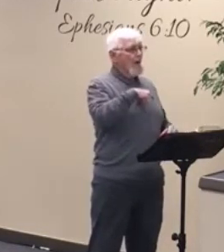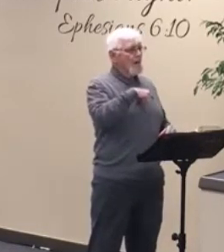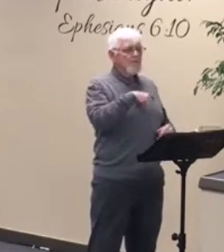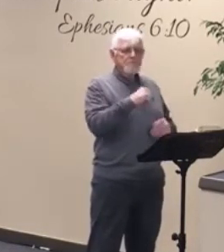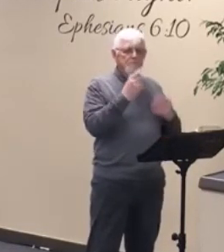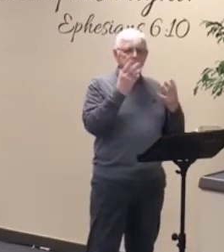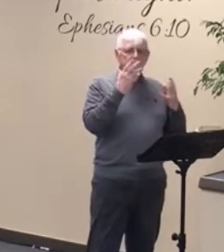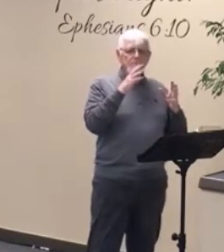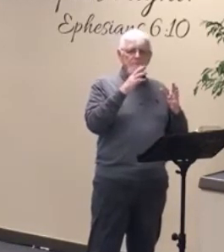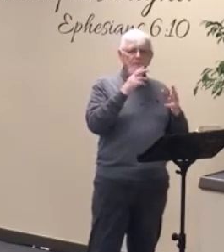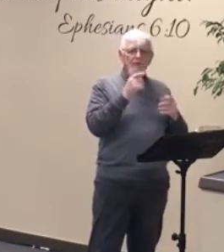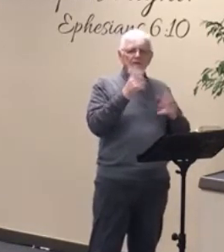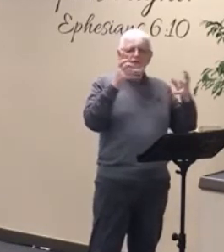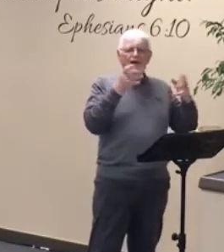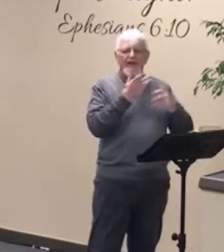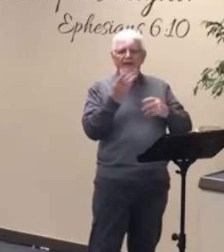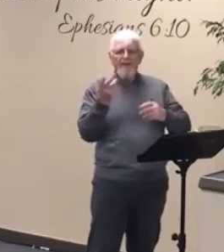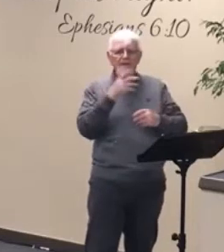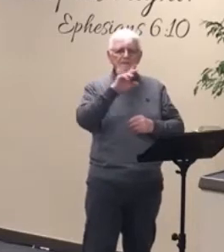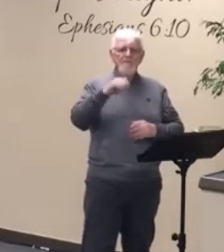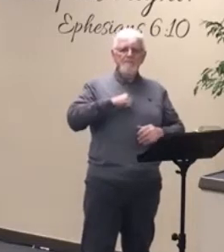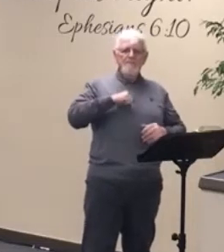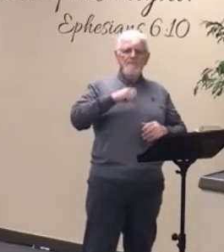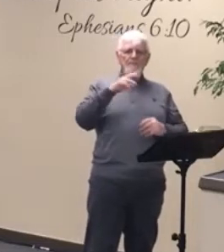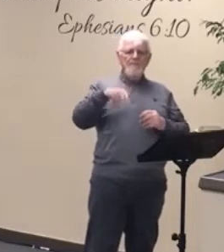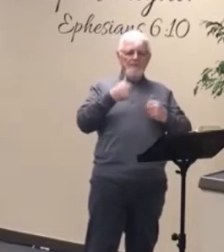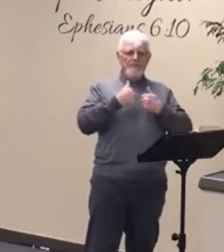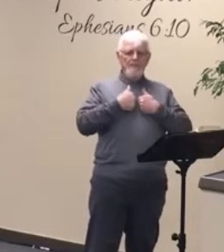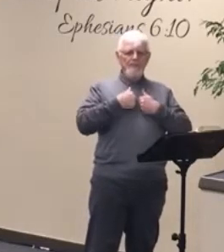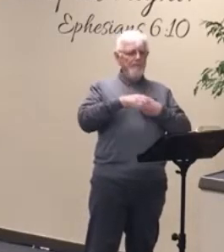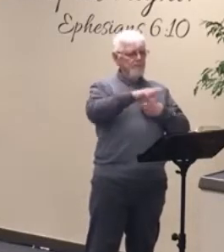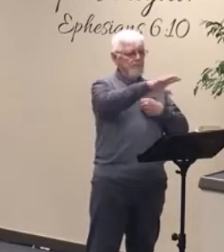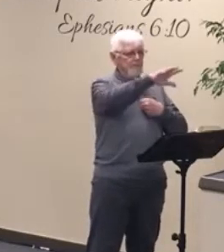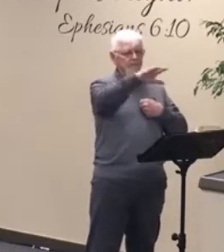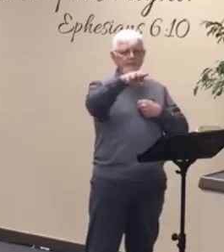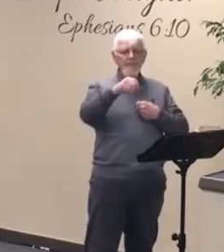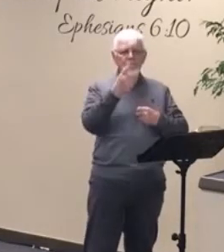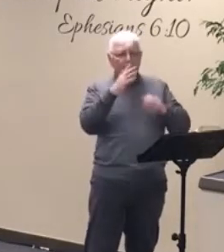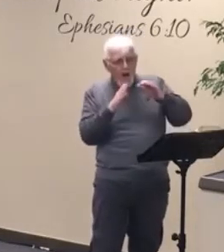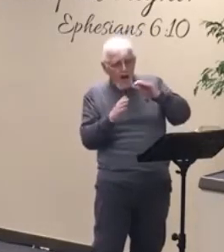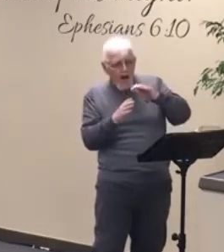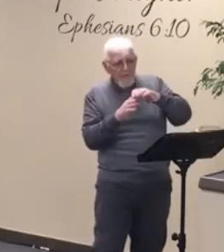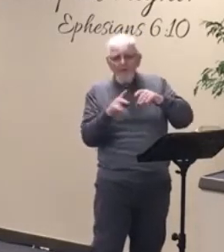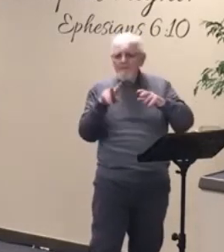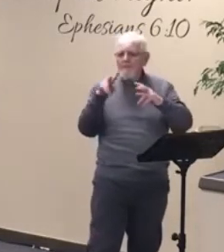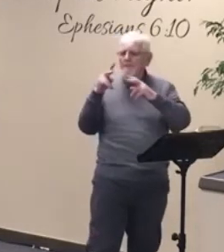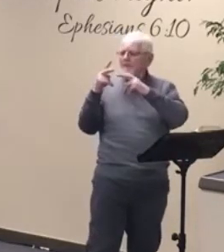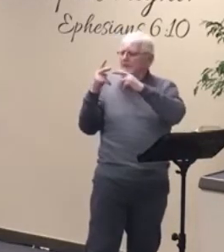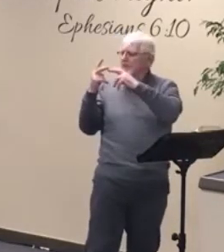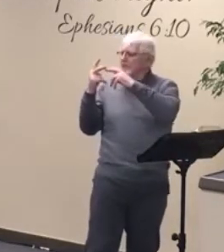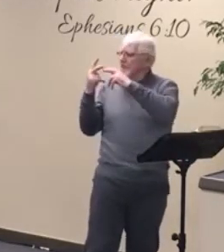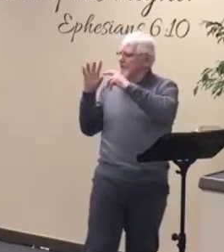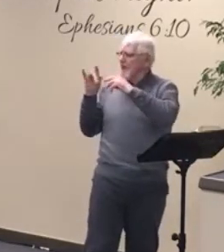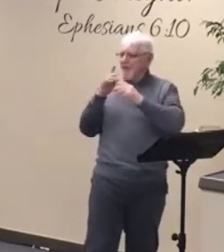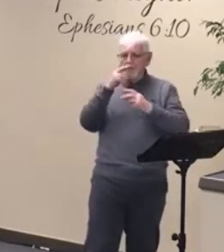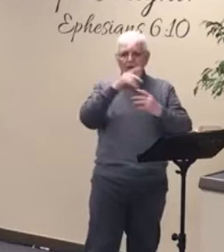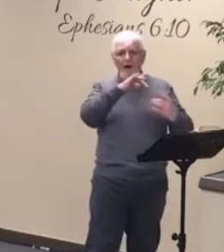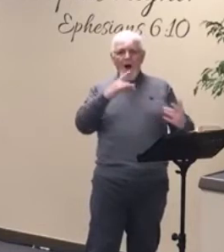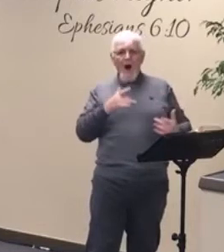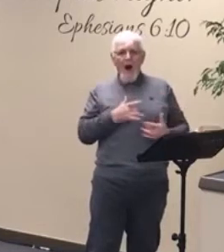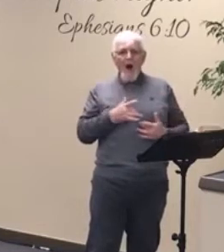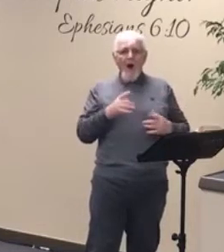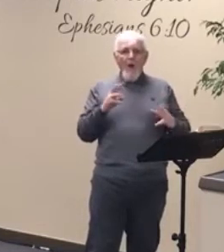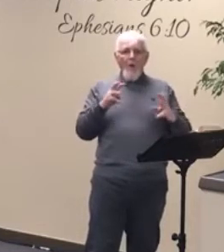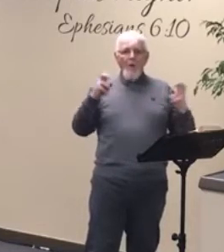he said, look at this great kingdom that I have created. And then after he was humbled, then he looked back and he saw in his own heart, he saw, wow, I